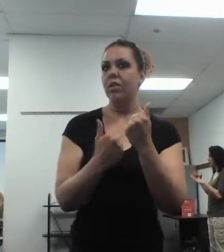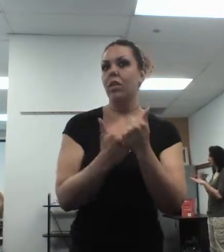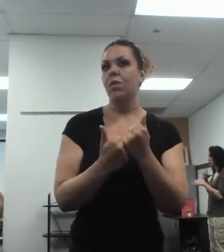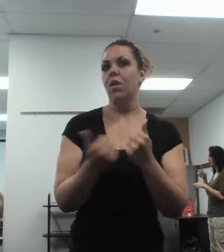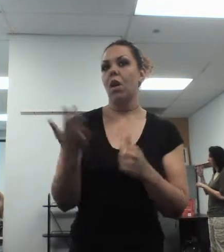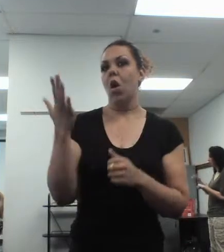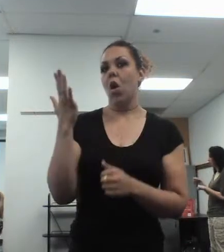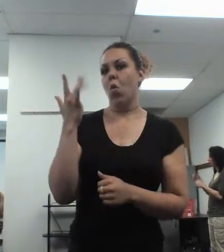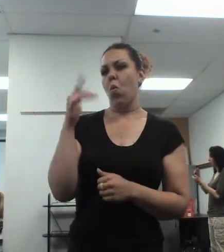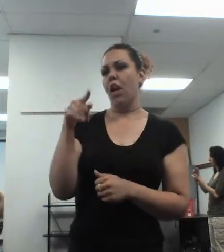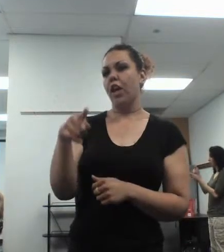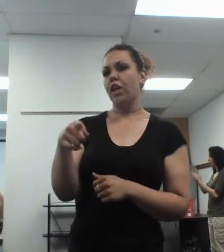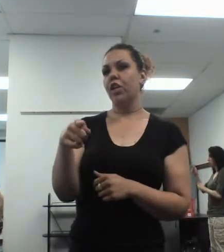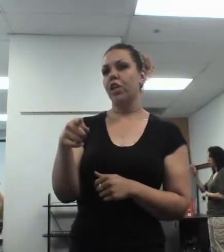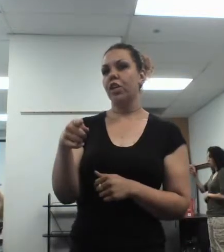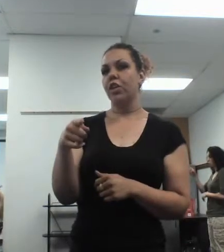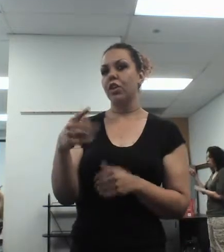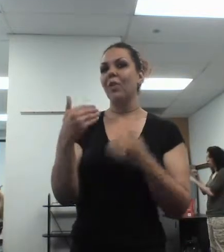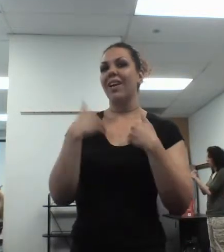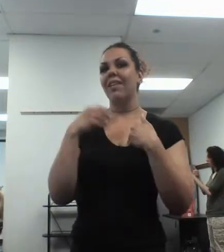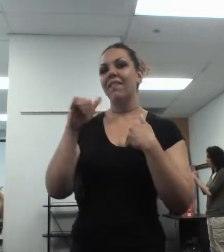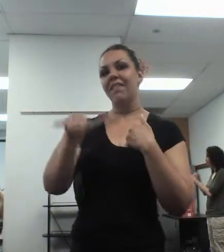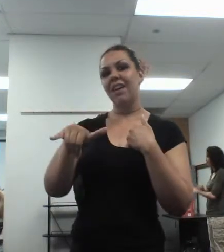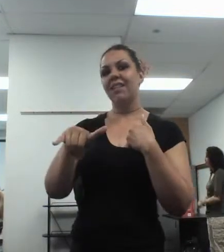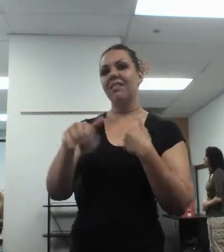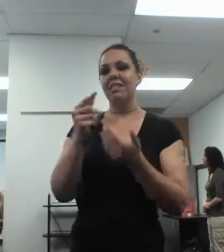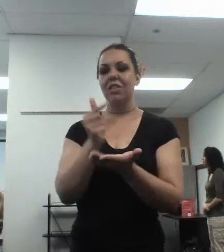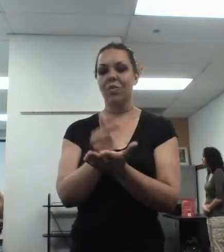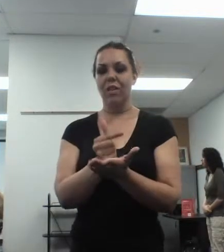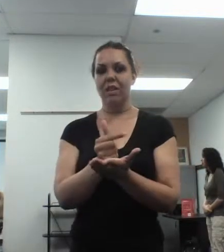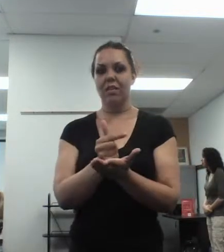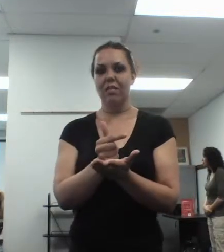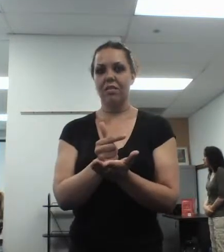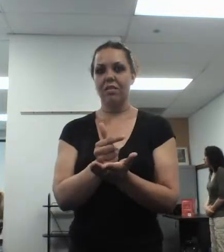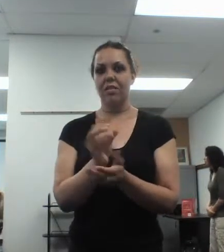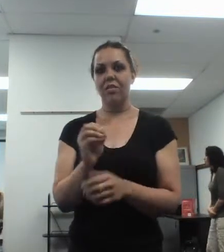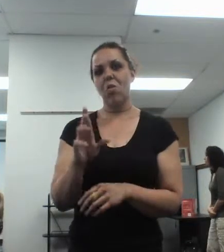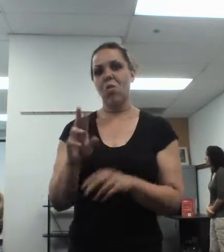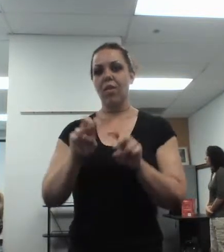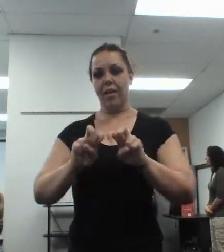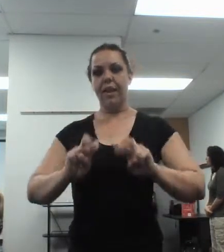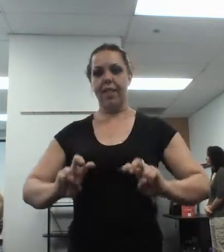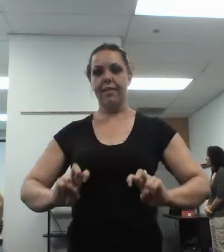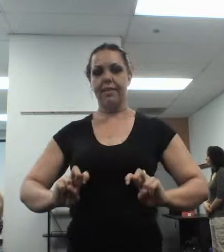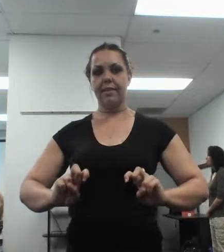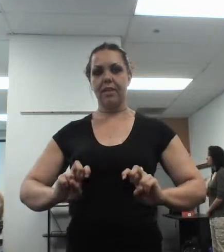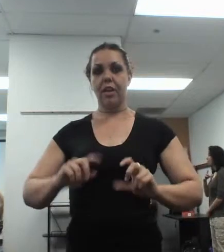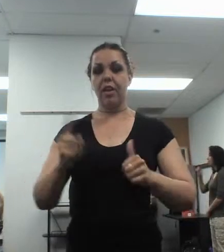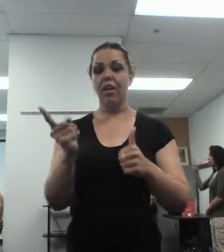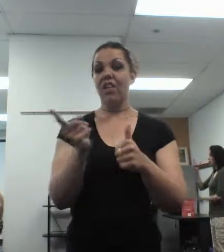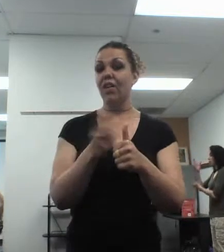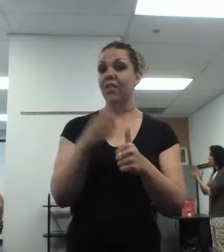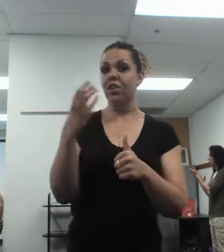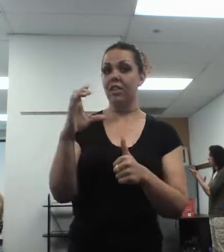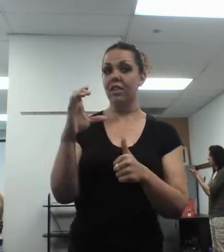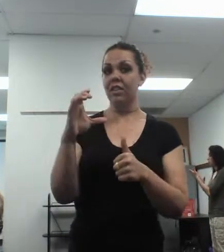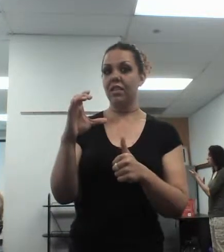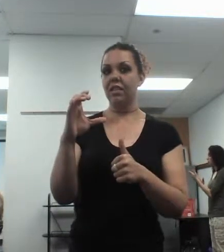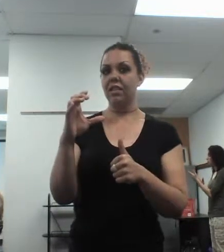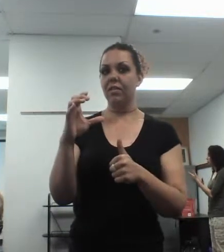grade or a certain assessment. Does that make sense? So the first part, channeled appropriately.